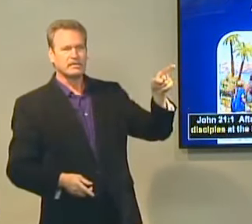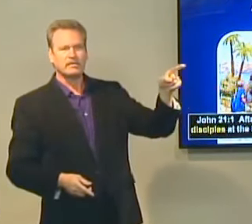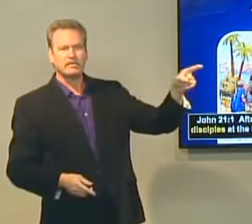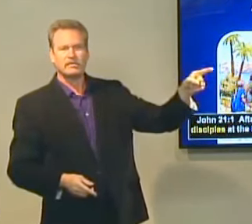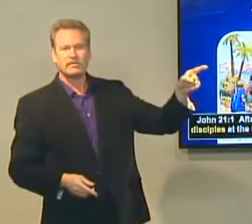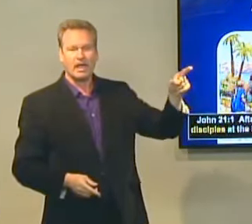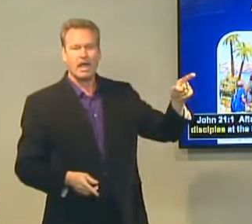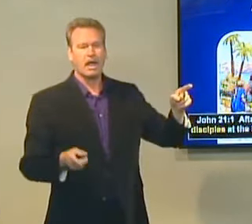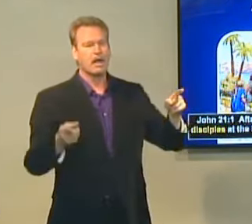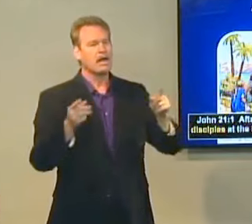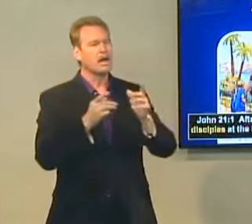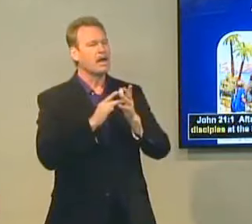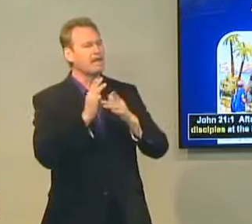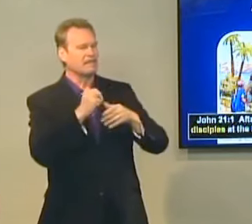He knew. That that was Jesus.